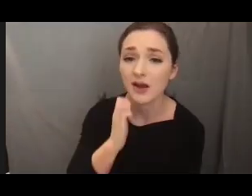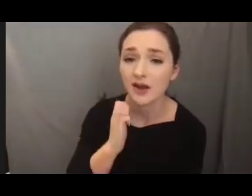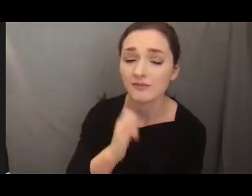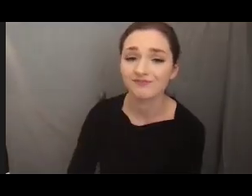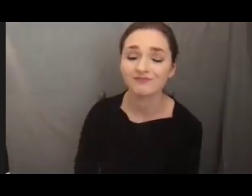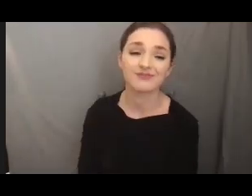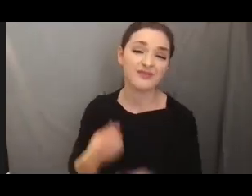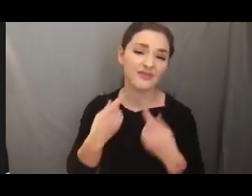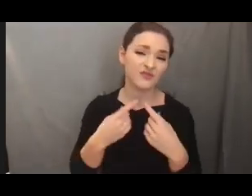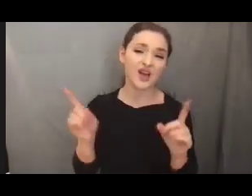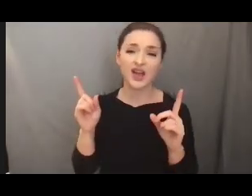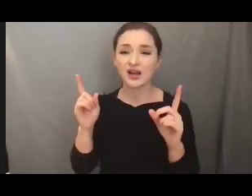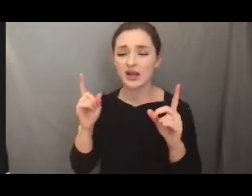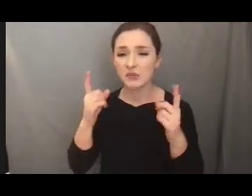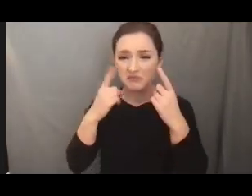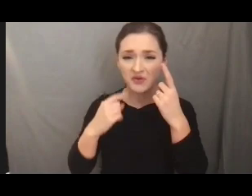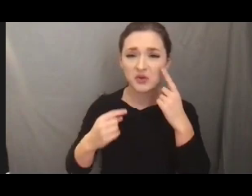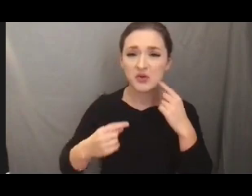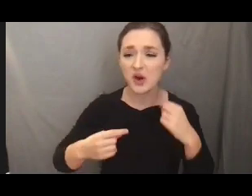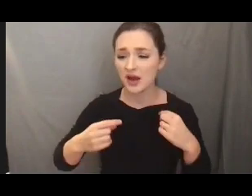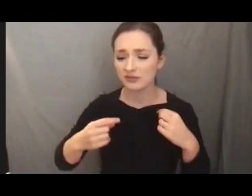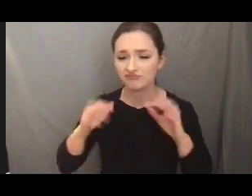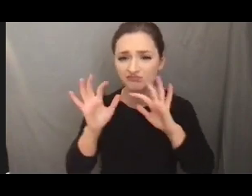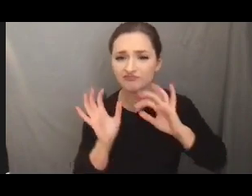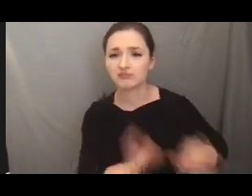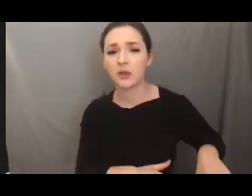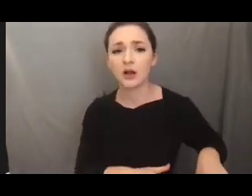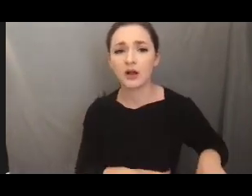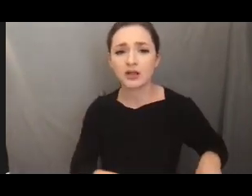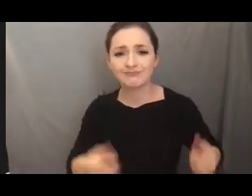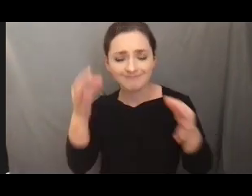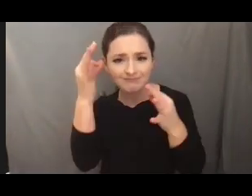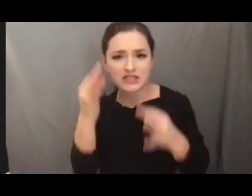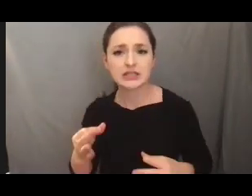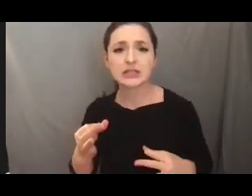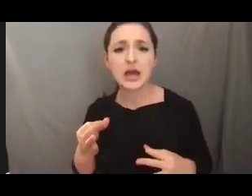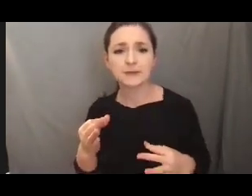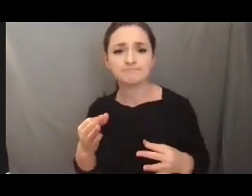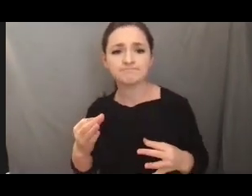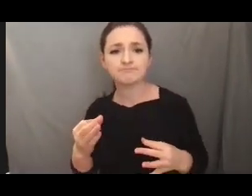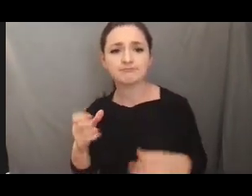all the time, she decided she had to fight back somehow.